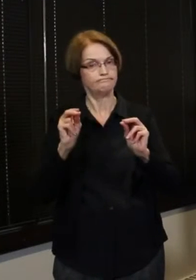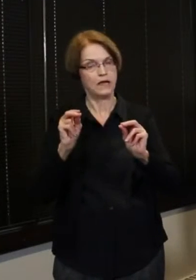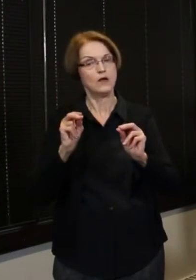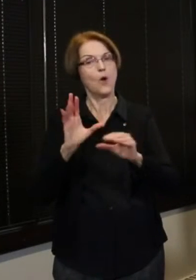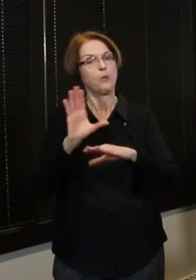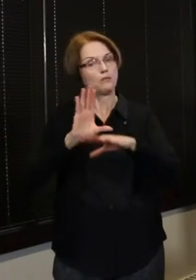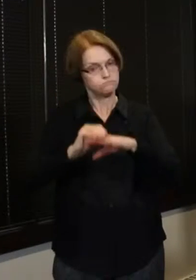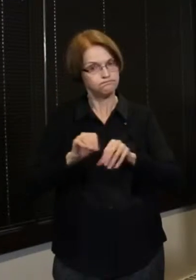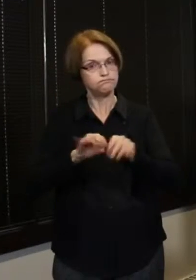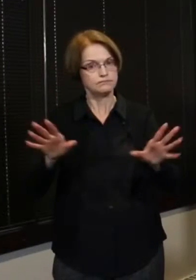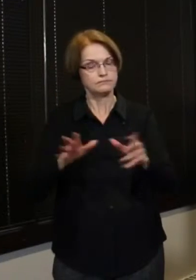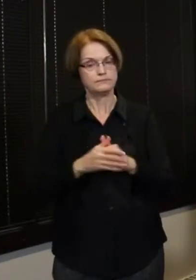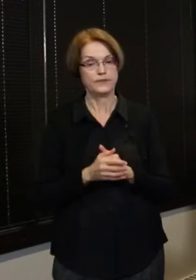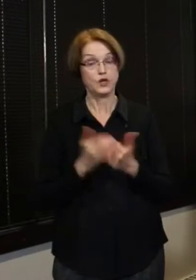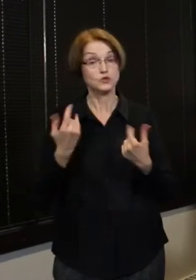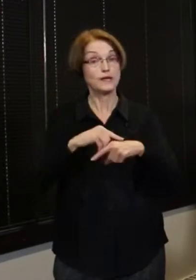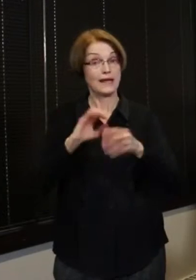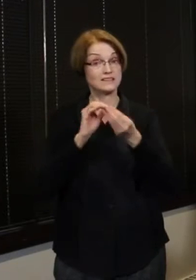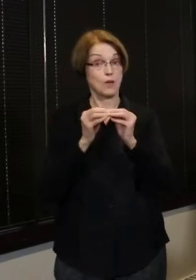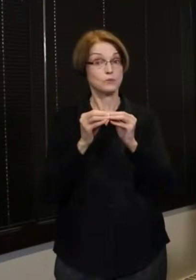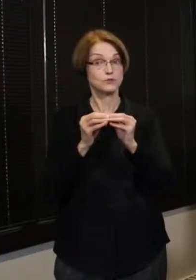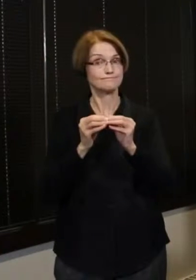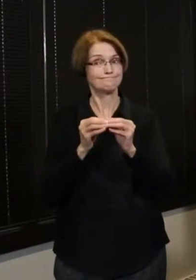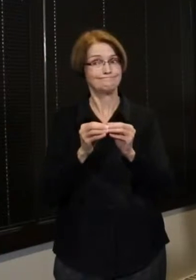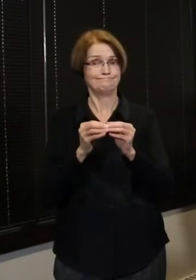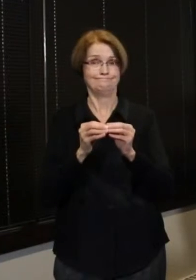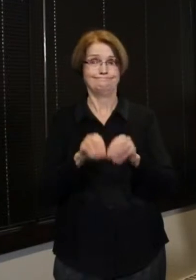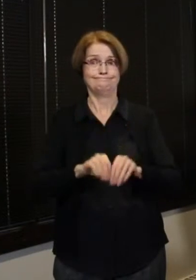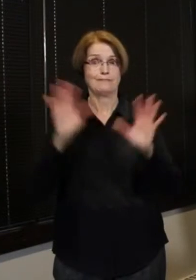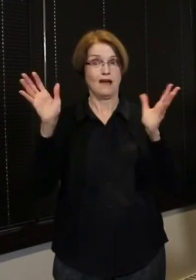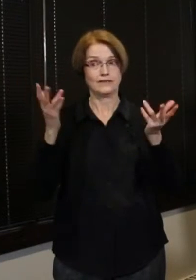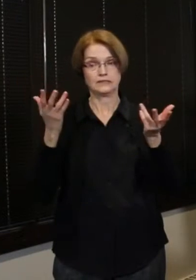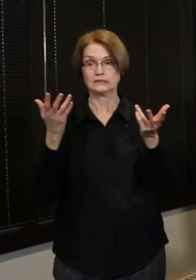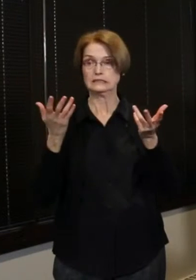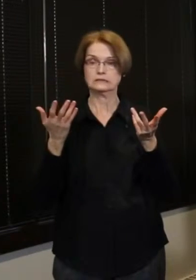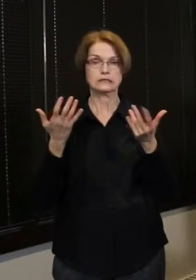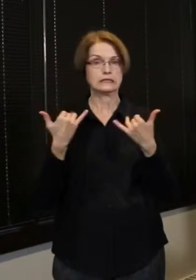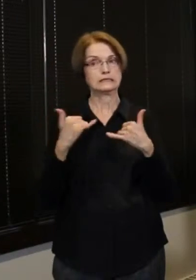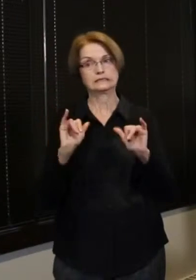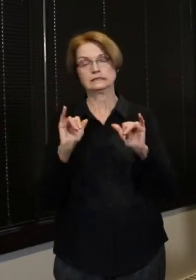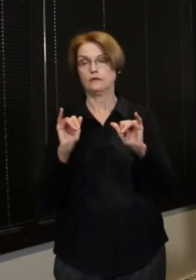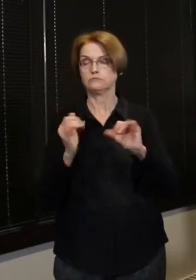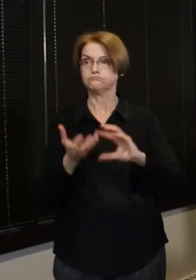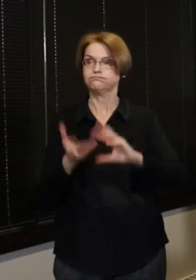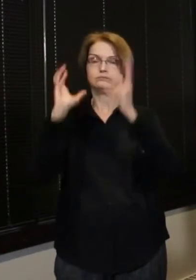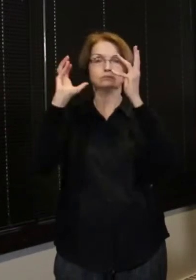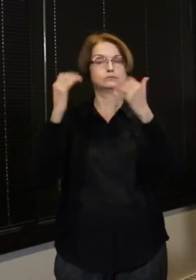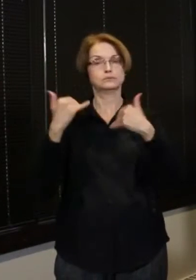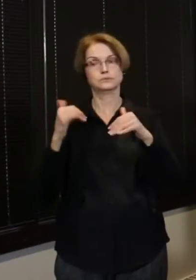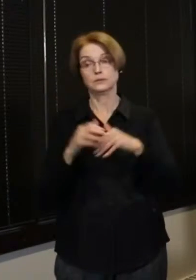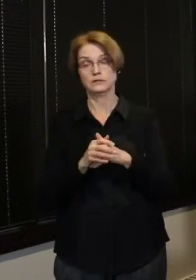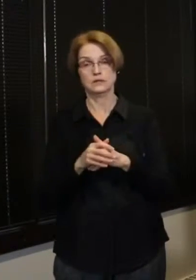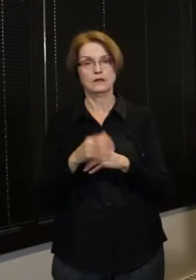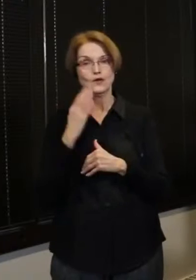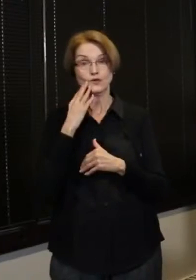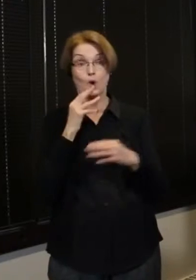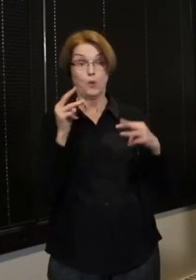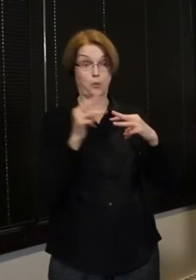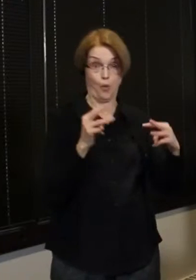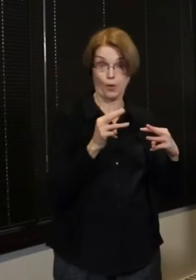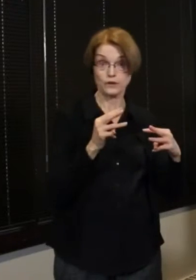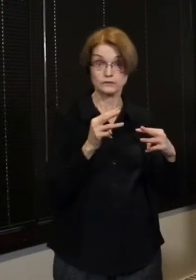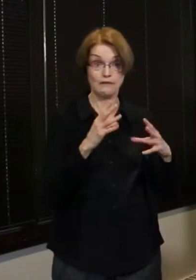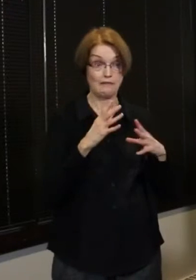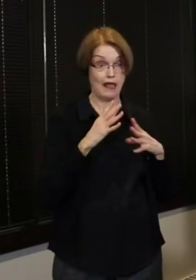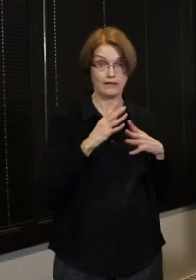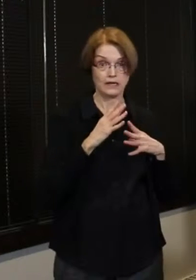So as you can see in today's numbers, we're still very much in crisis mode. You know, wars don't stop for the holidays, and our war